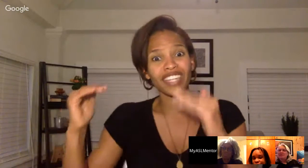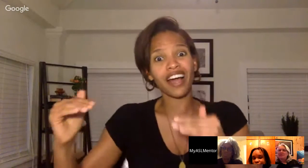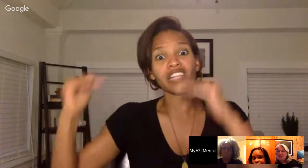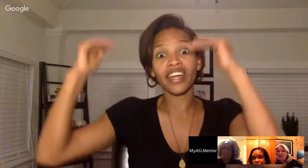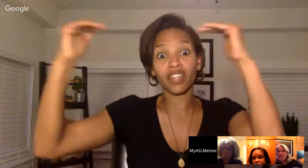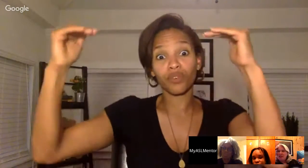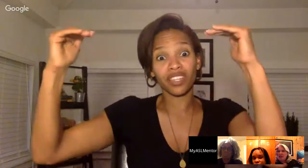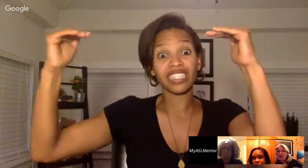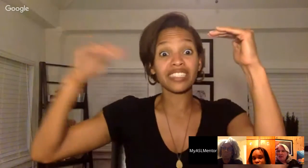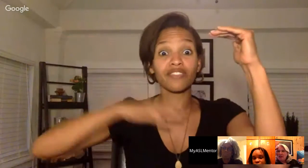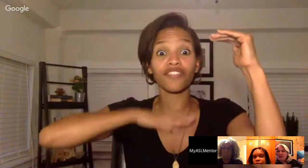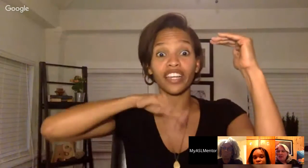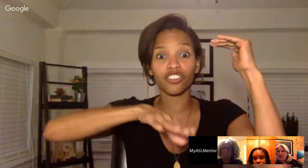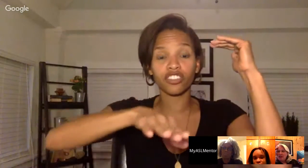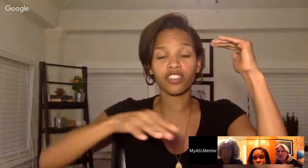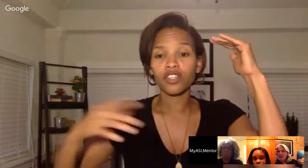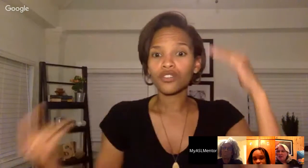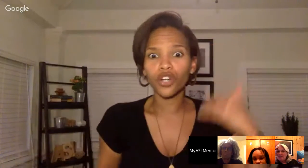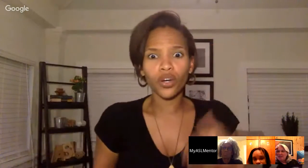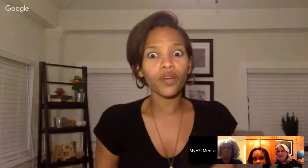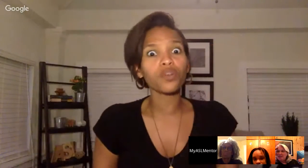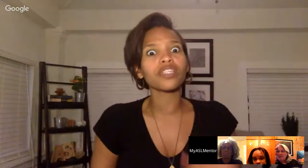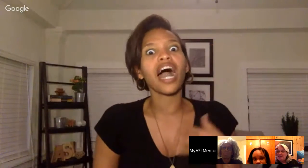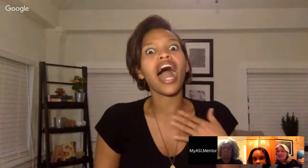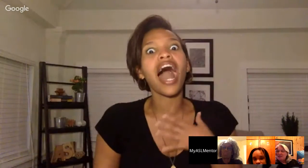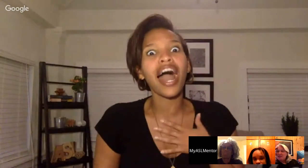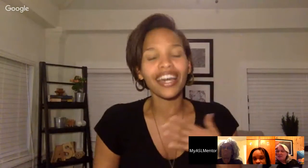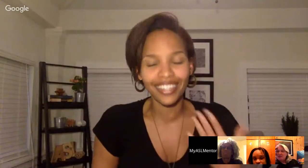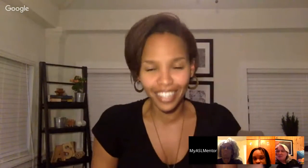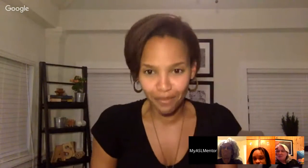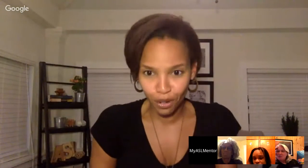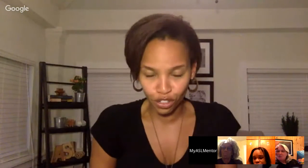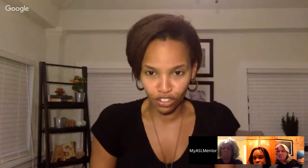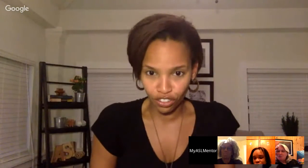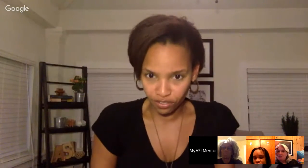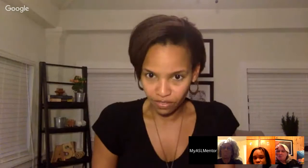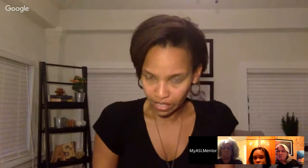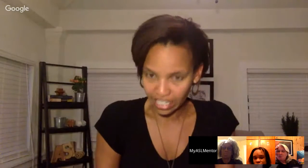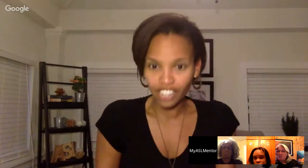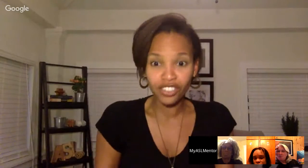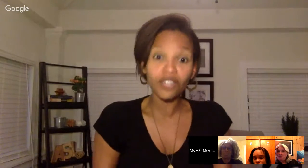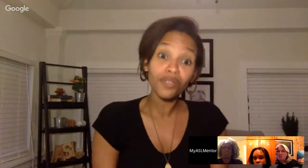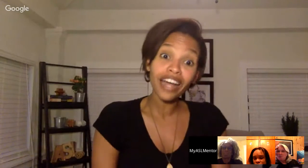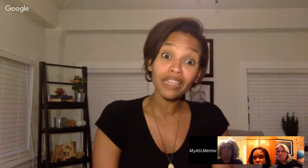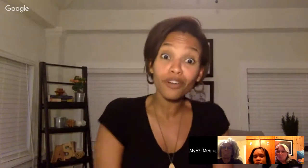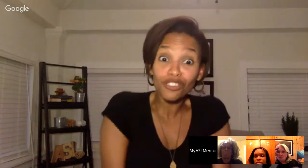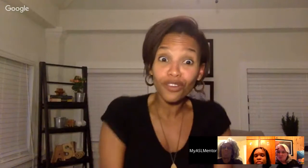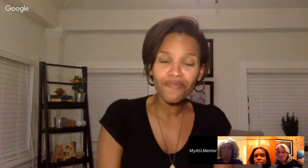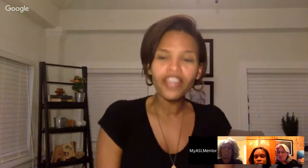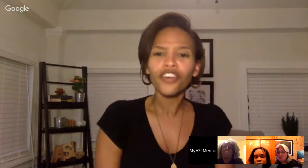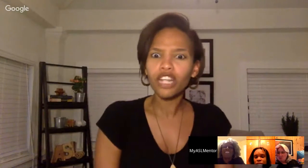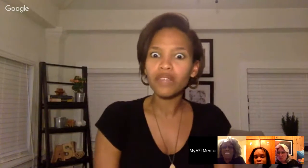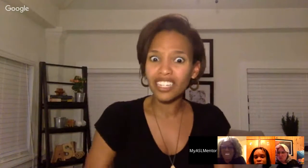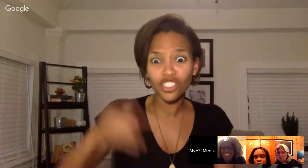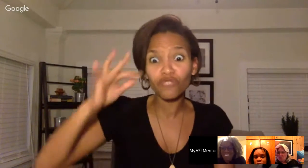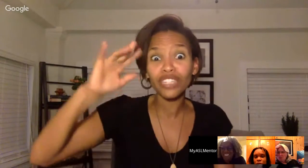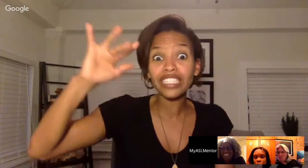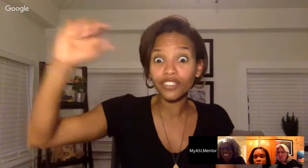have to elevate it with at least inflection. So it was highly emotional. So you're not just, it was highly emotional. You know what I mean? Because she really,